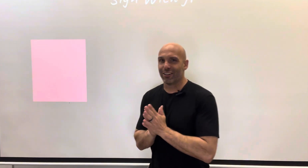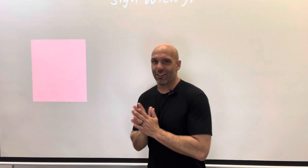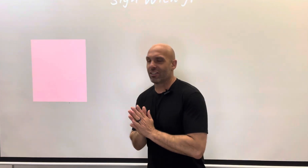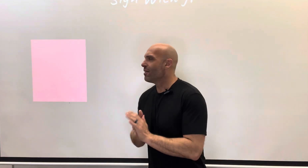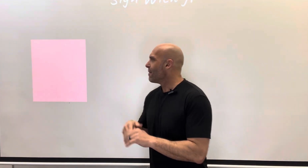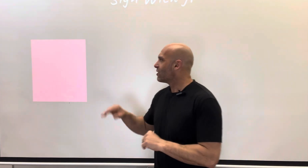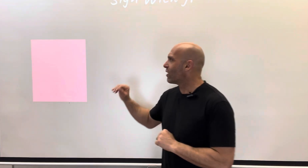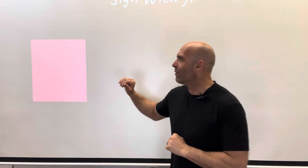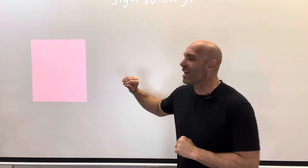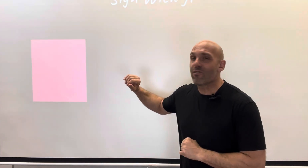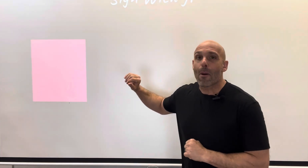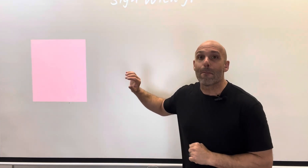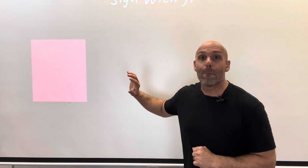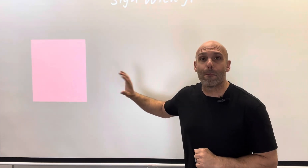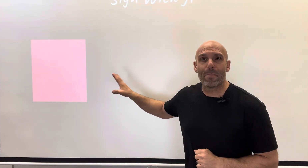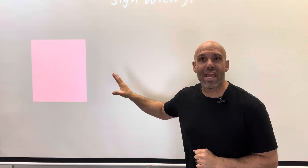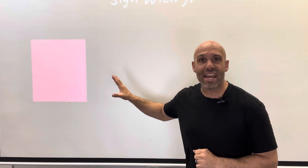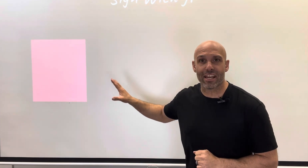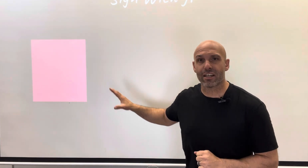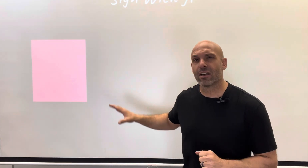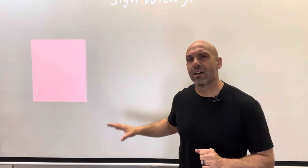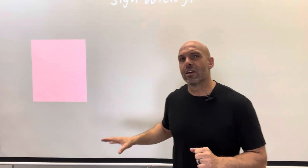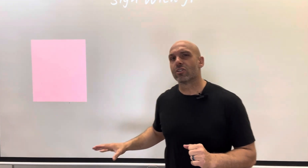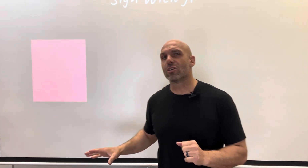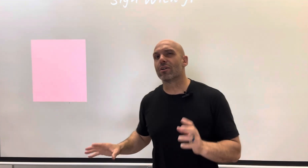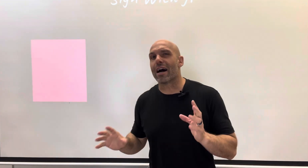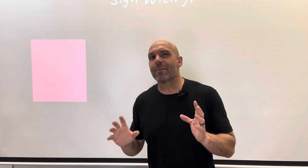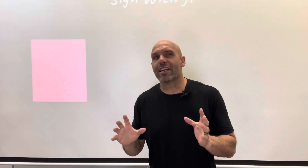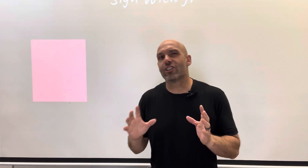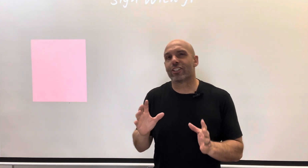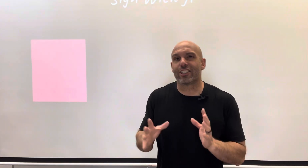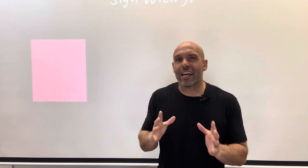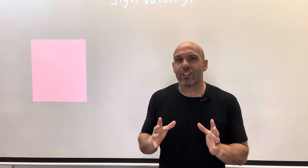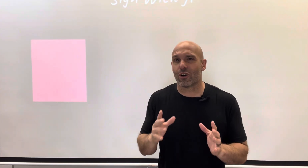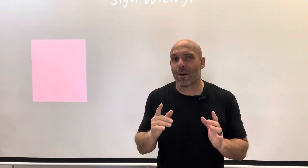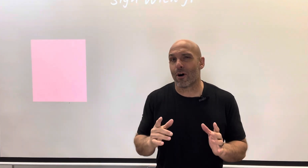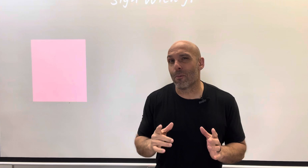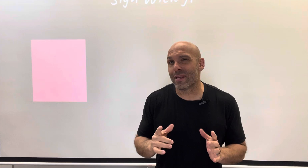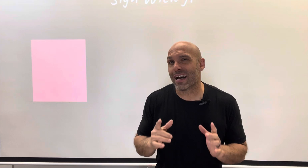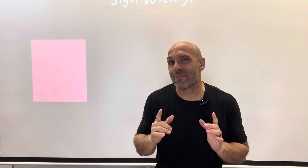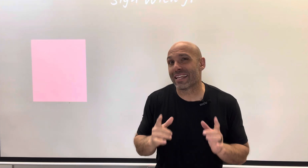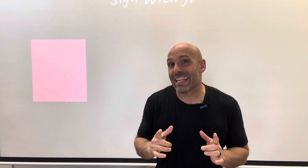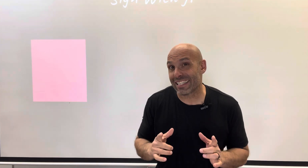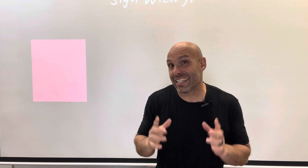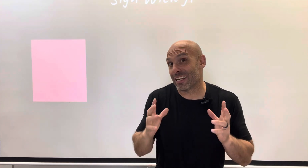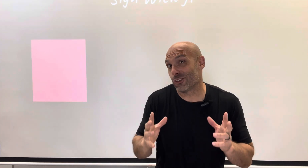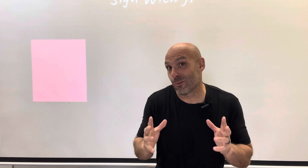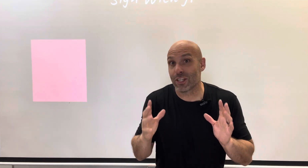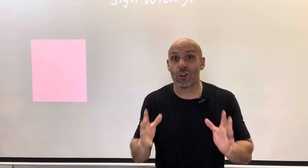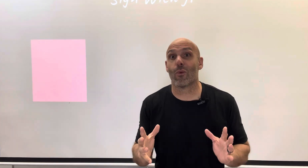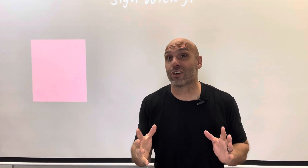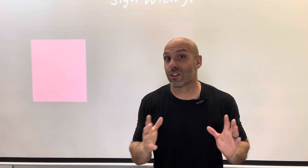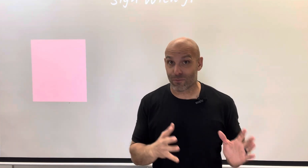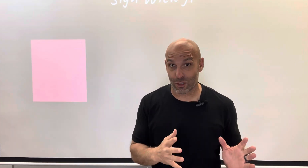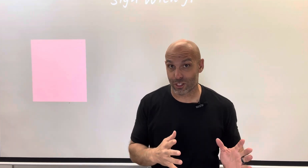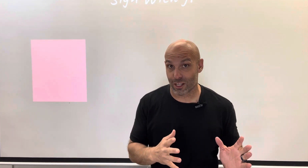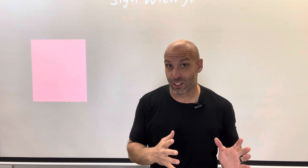colors. So here we have pink. So I'm going to challenge you. I'm guessing and assuming you watched the first colors